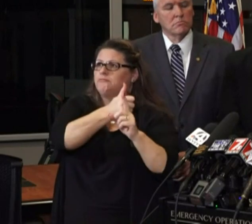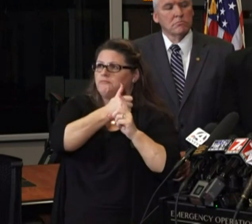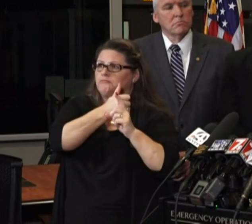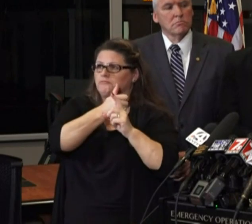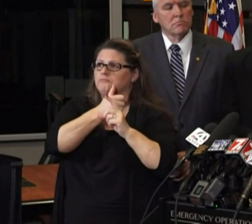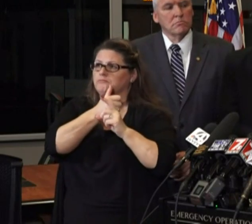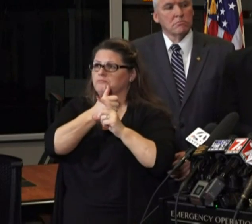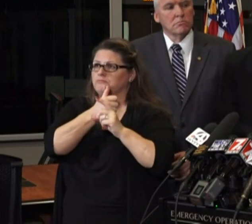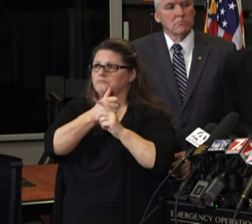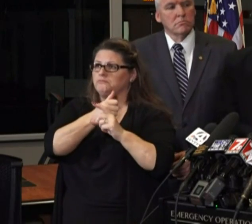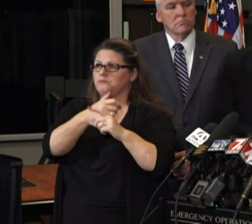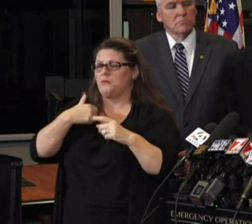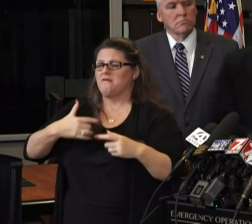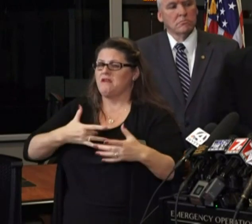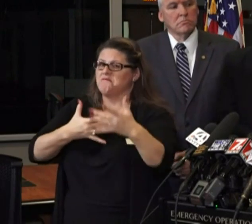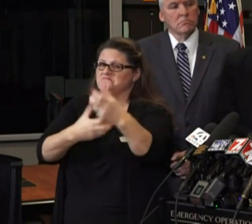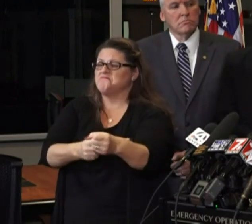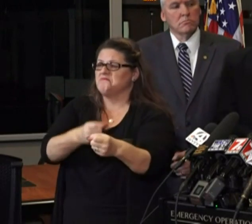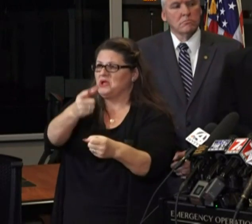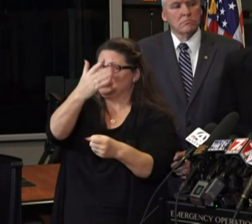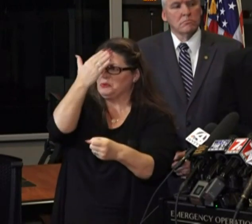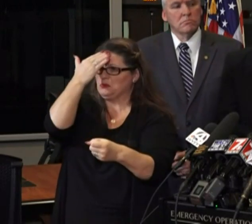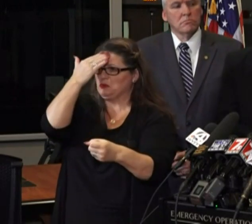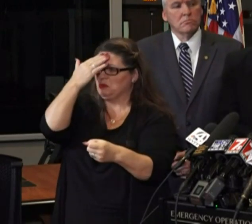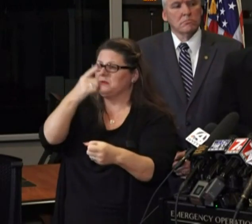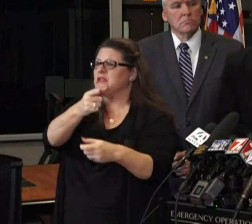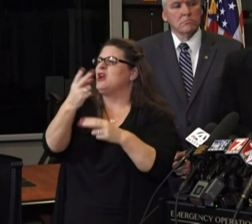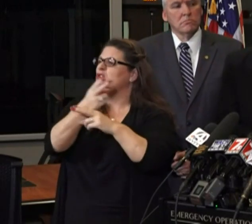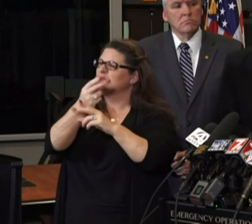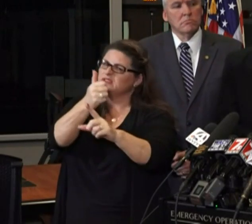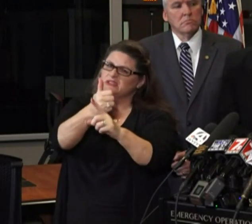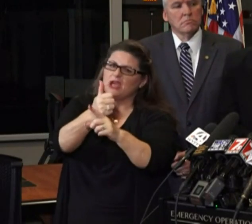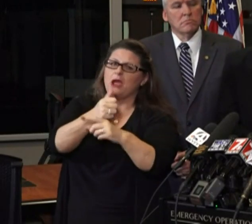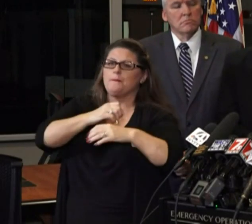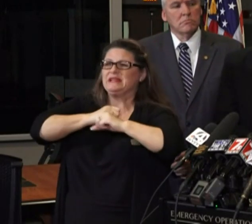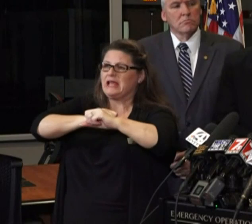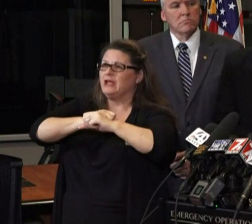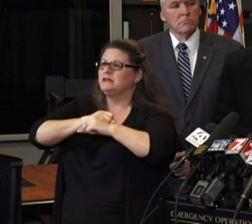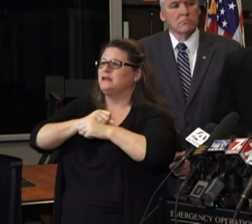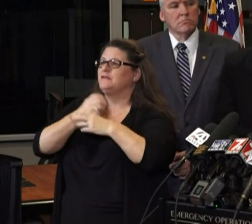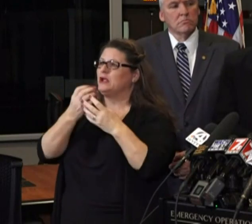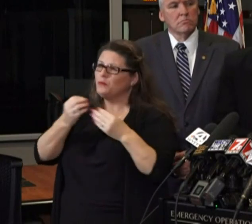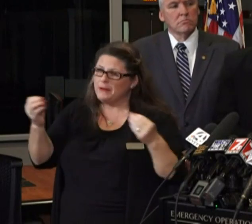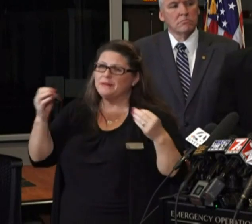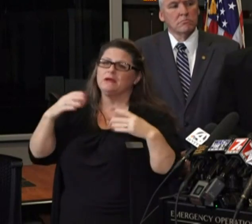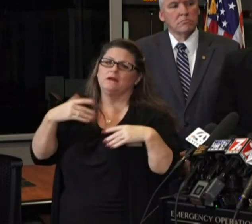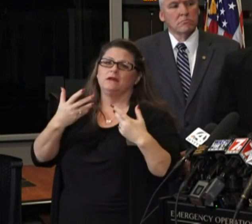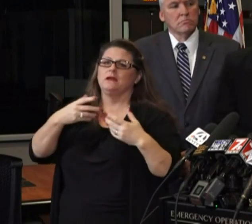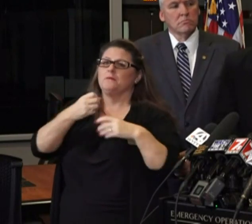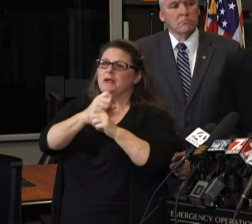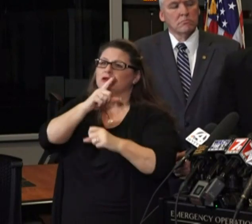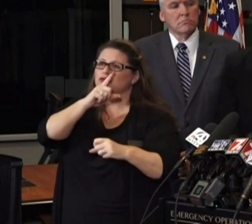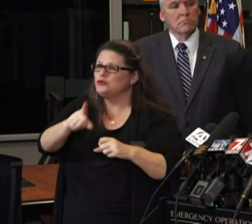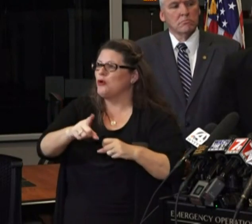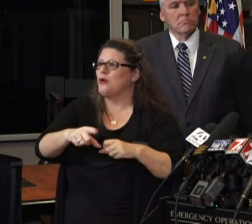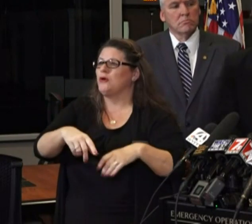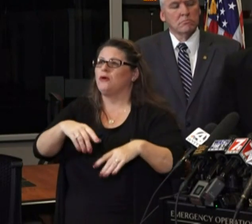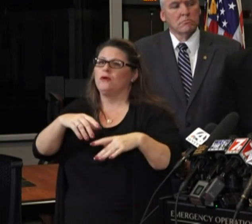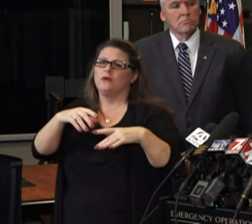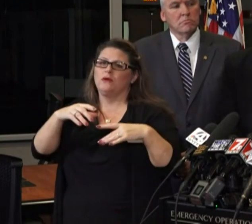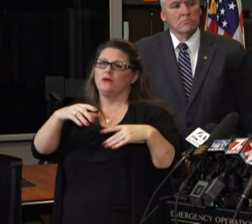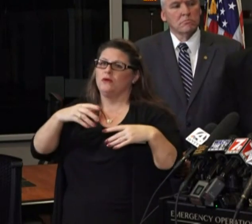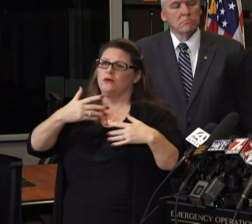the recommendations. The healthcare workers are using personal protective equipment and observing the isolation measures that are taken in